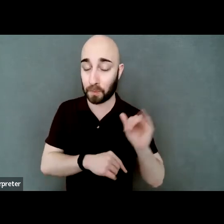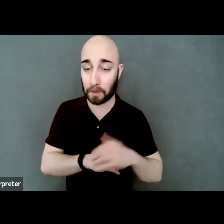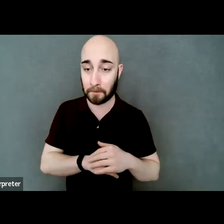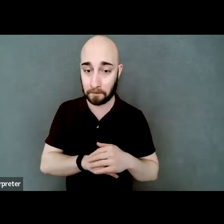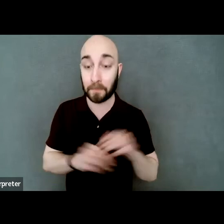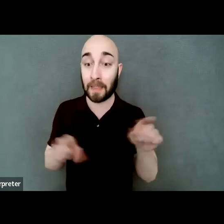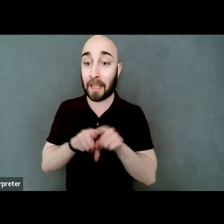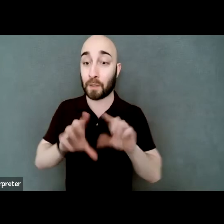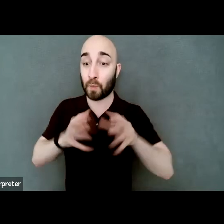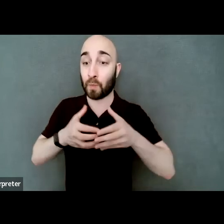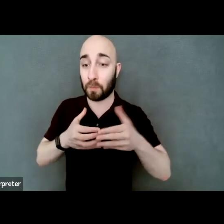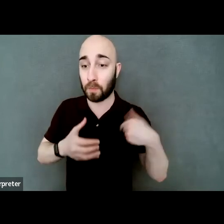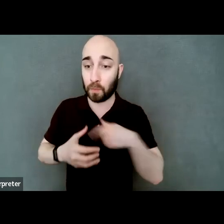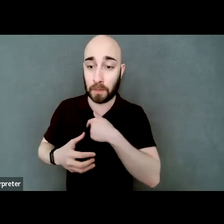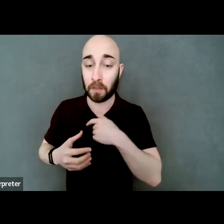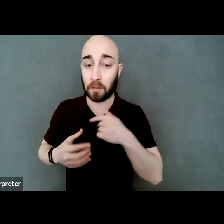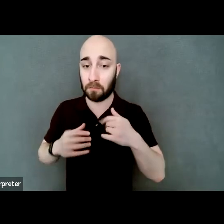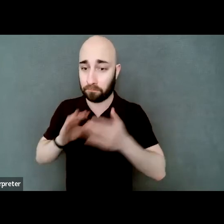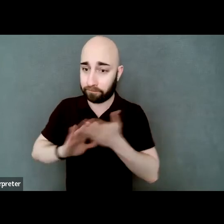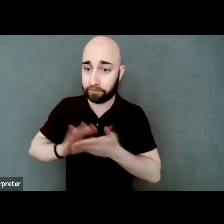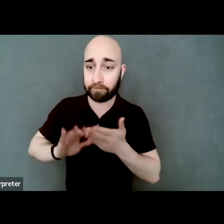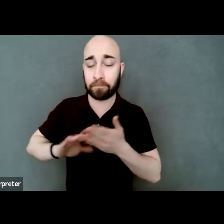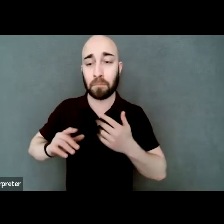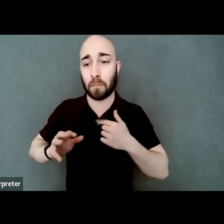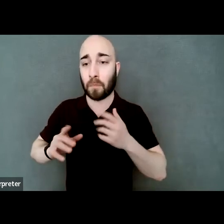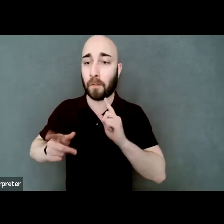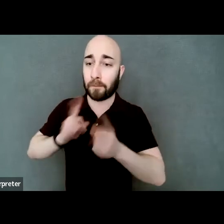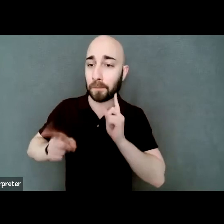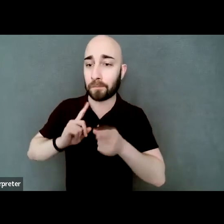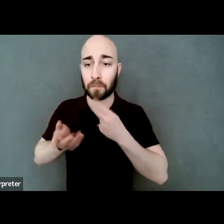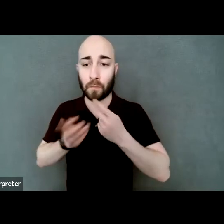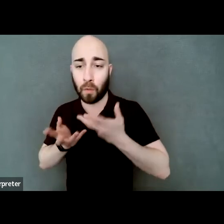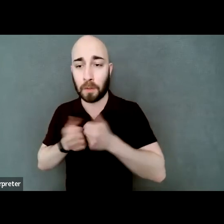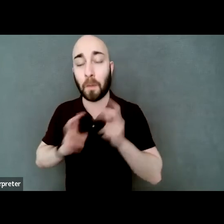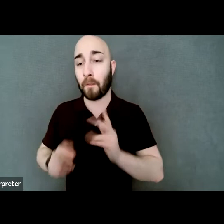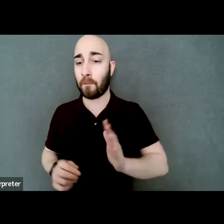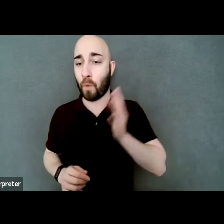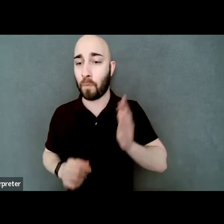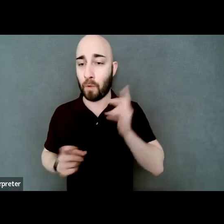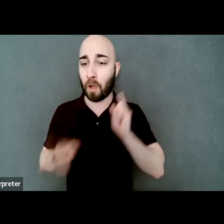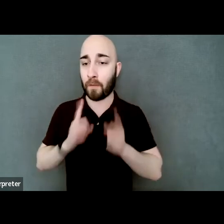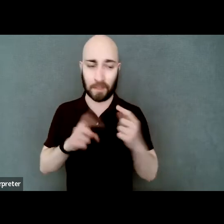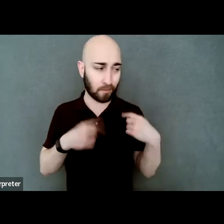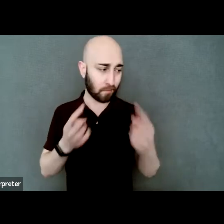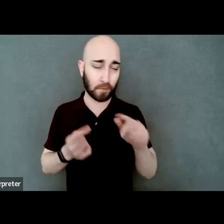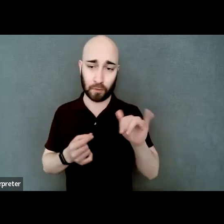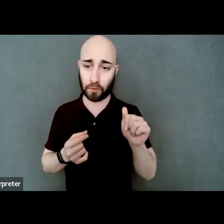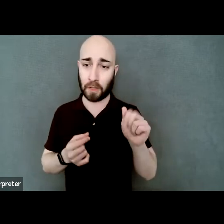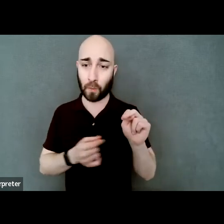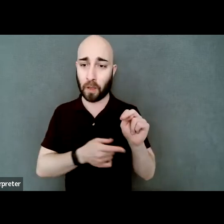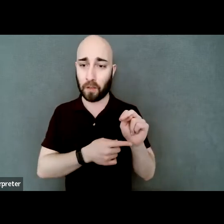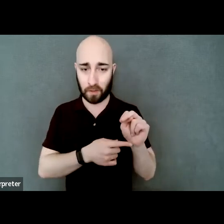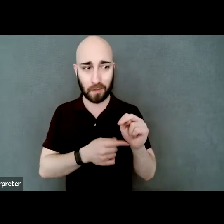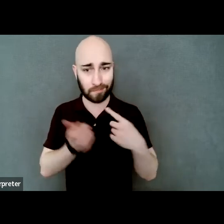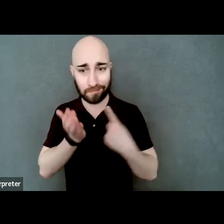group, we conducted formal conversations, like I said, since January. We've been having these conversations